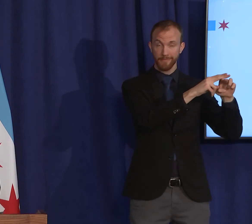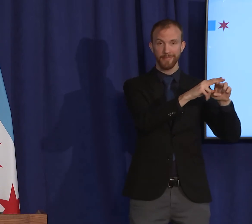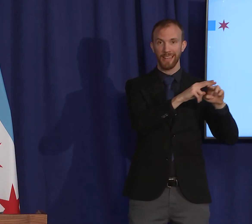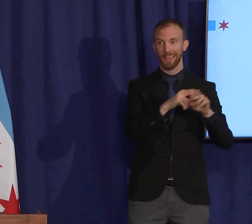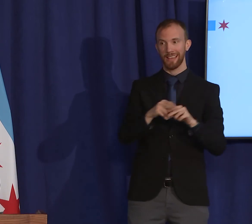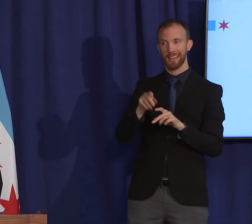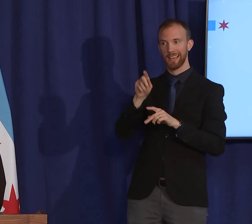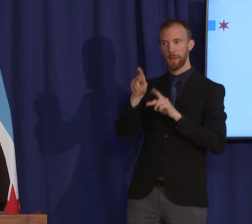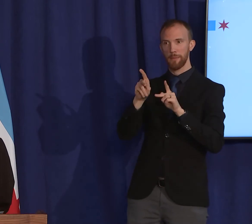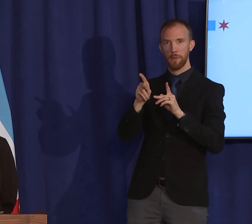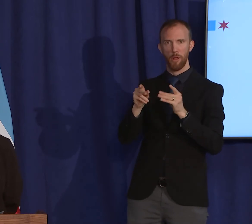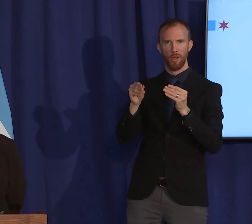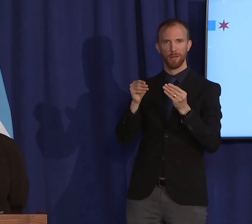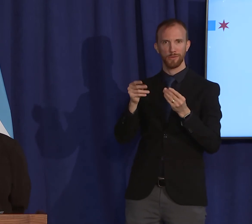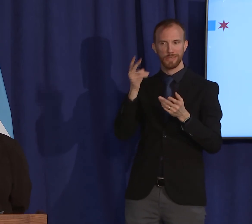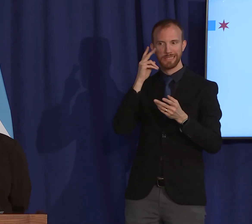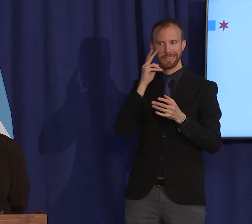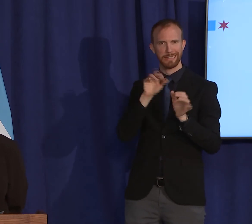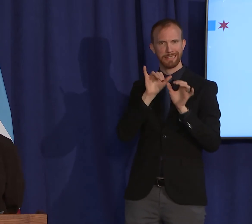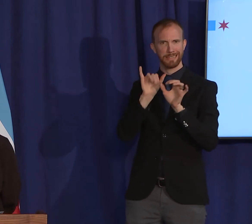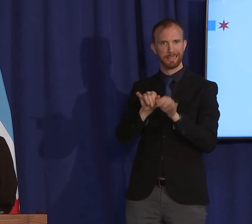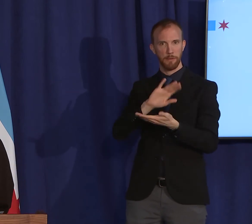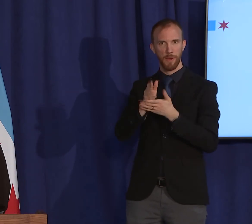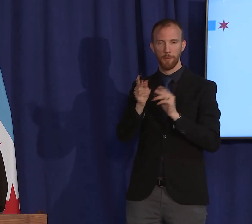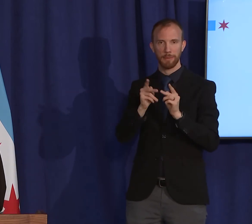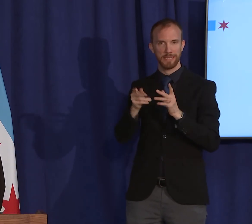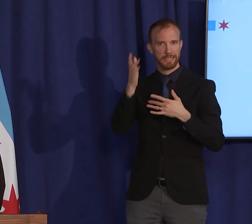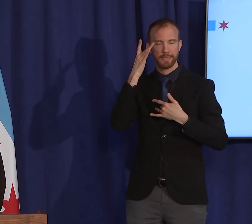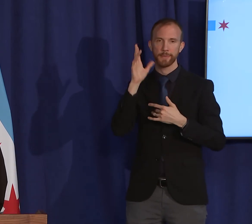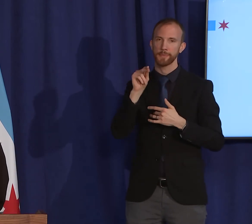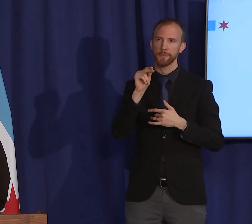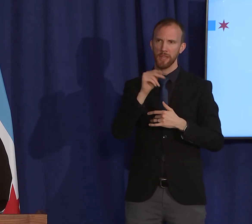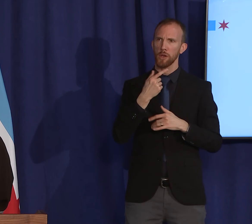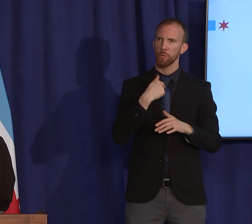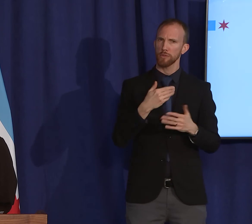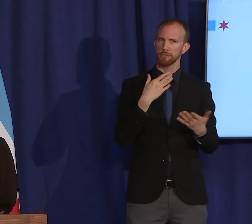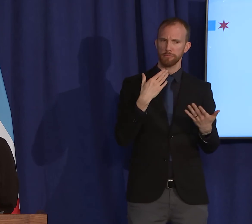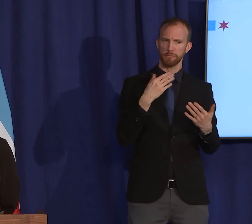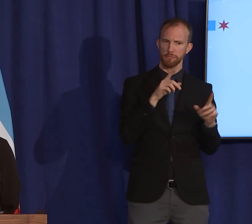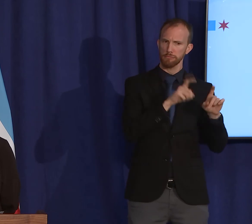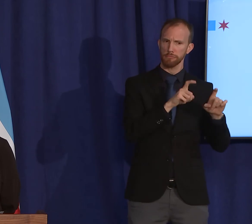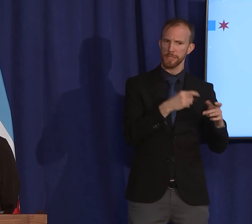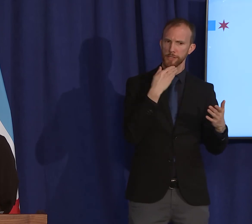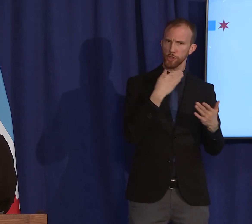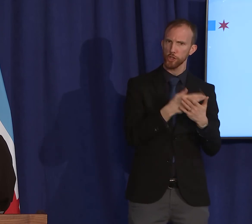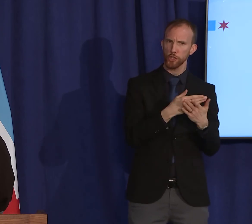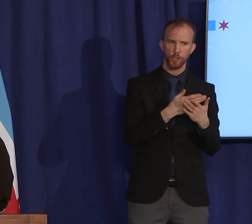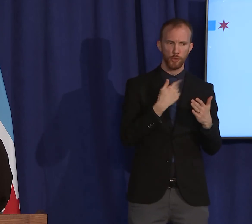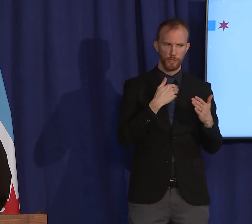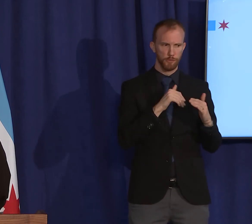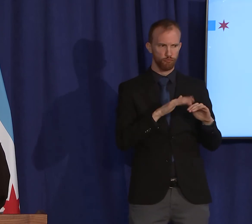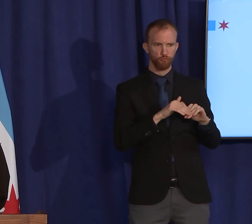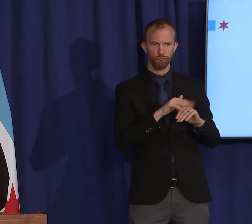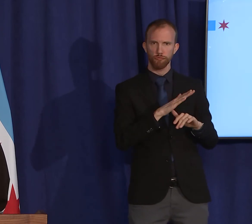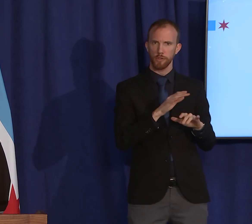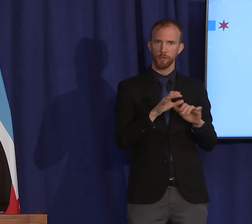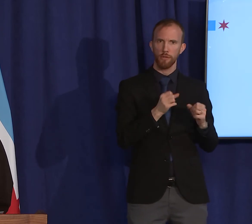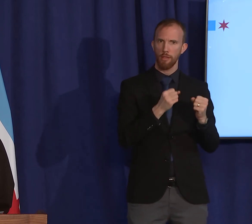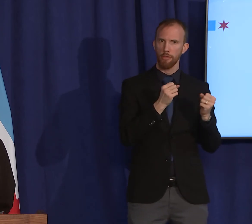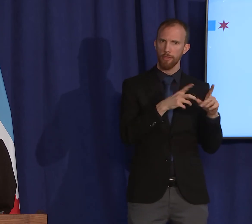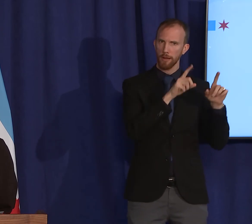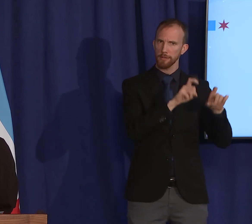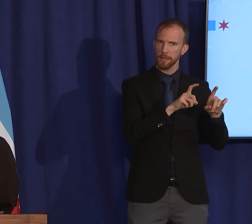about 12,000, even more on average per day. That's well above the minimum of what we should be doing from making sure we're doing enough from a